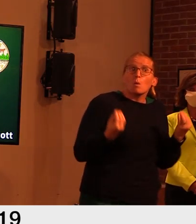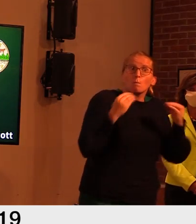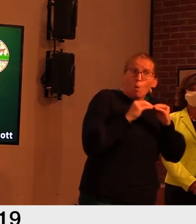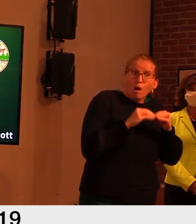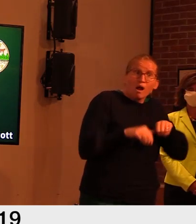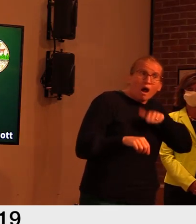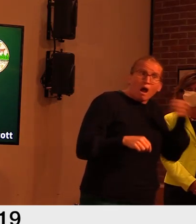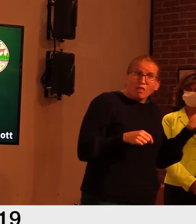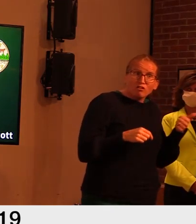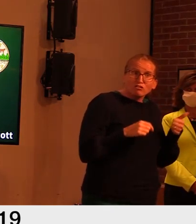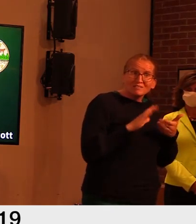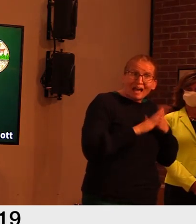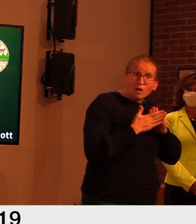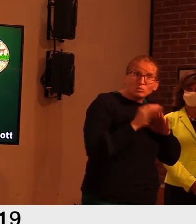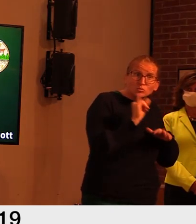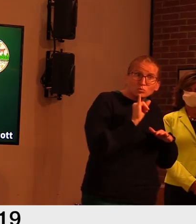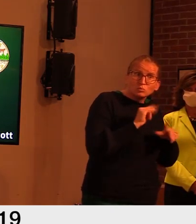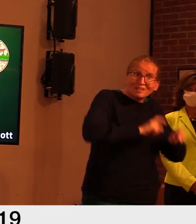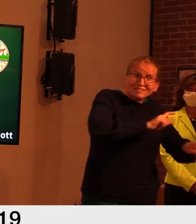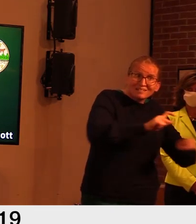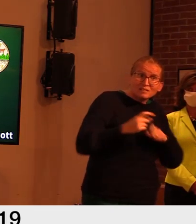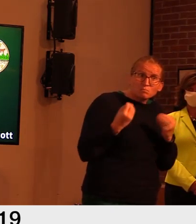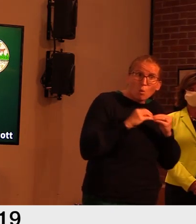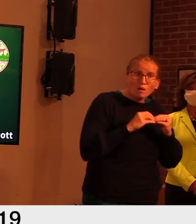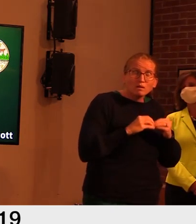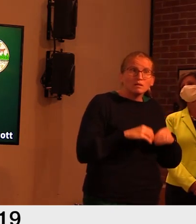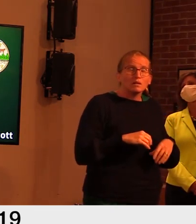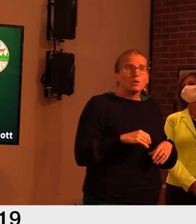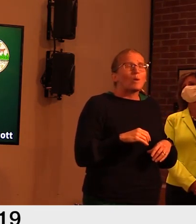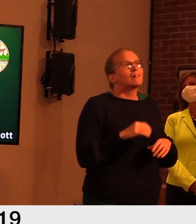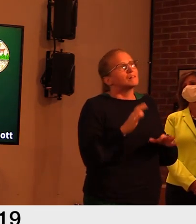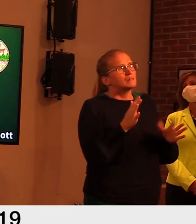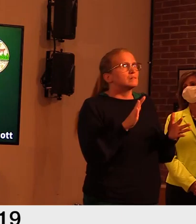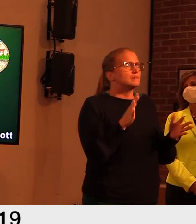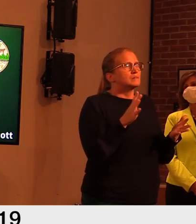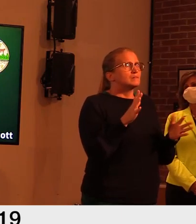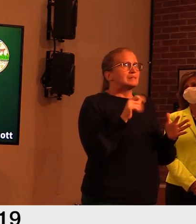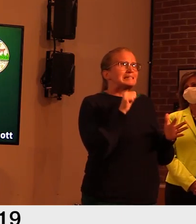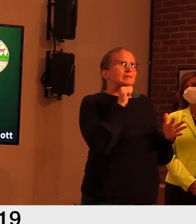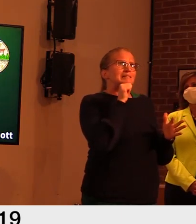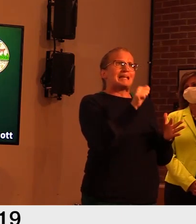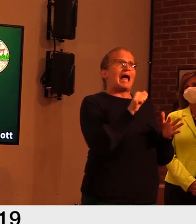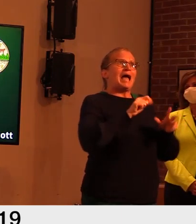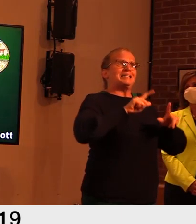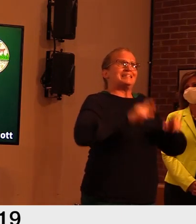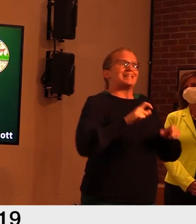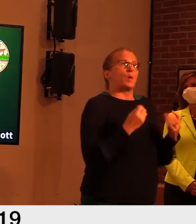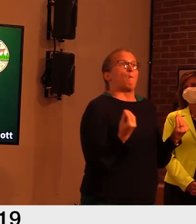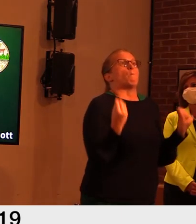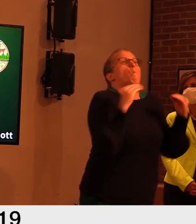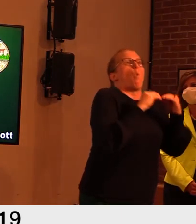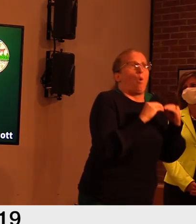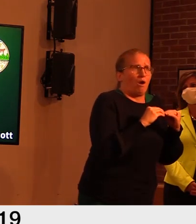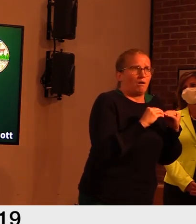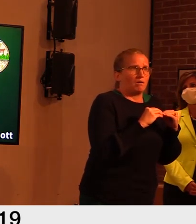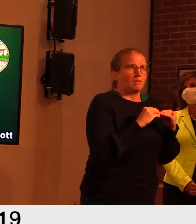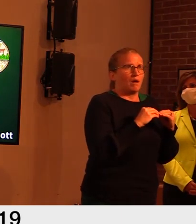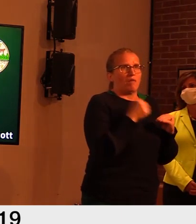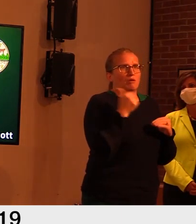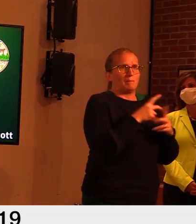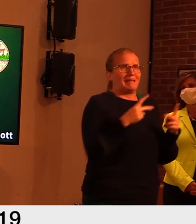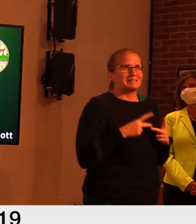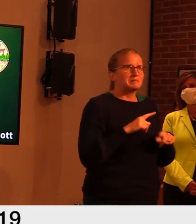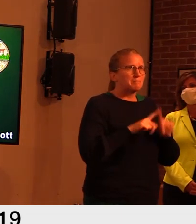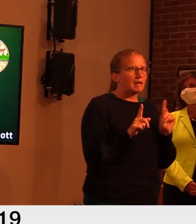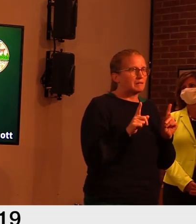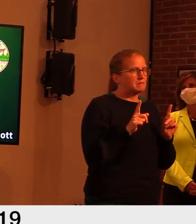statewide testing that this represents as well. Yeah, I was going to ask if you knew if there's been an increase in testing outside of